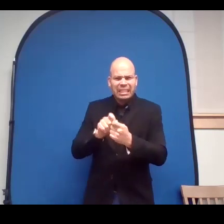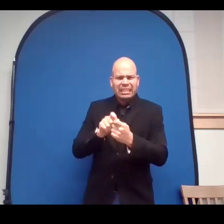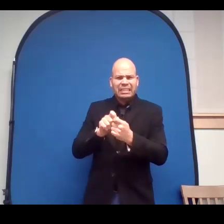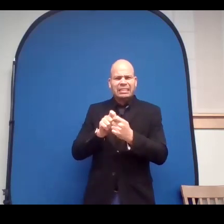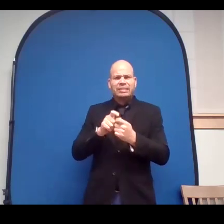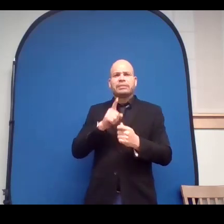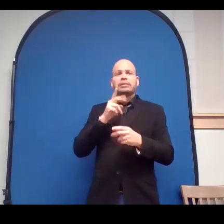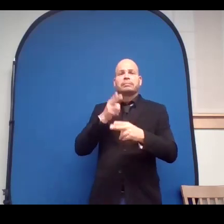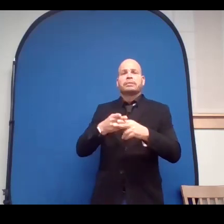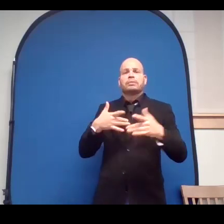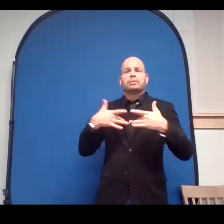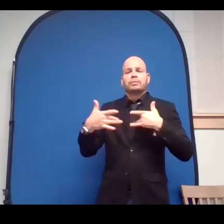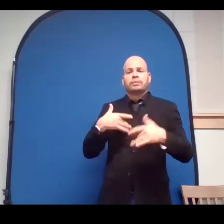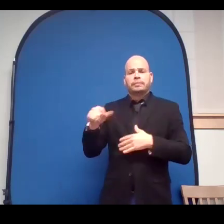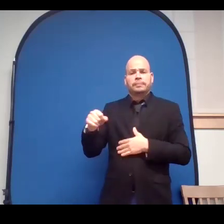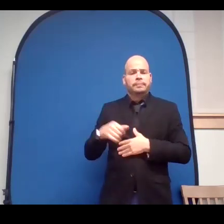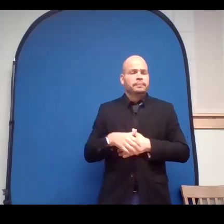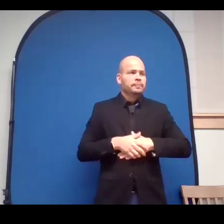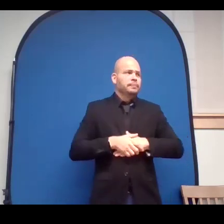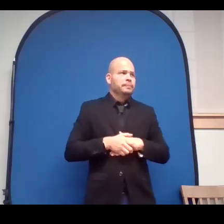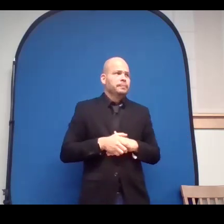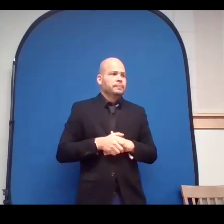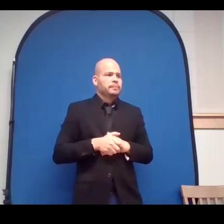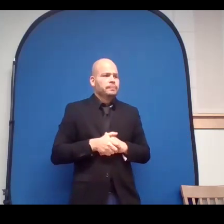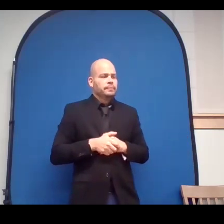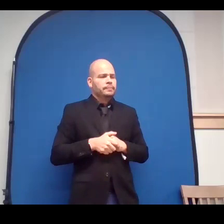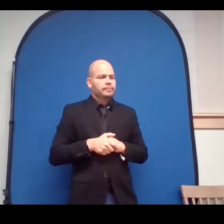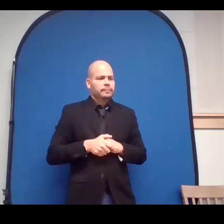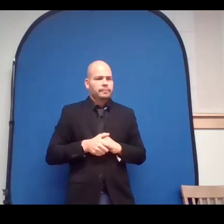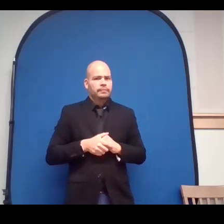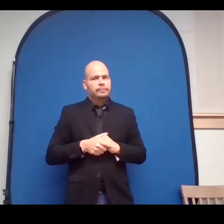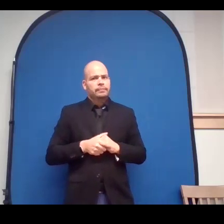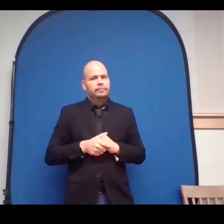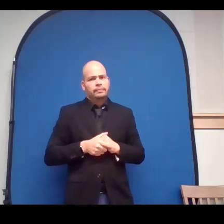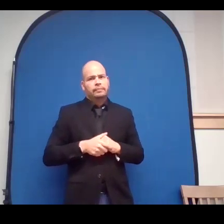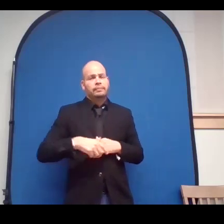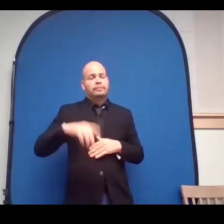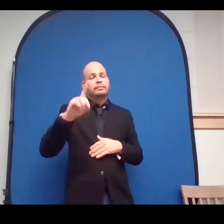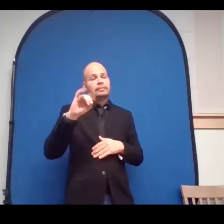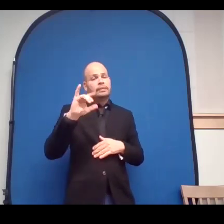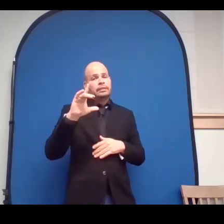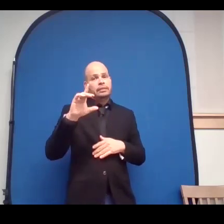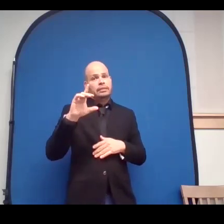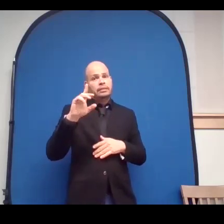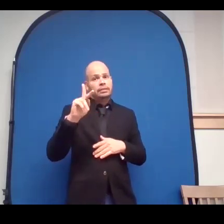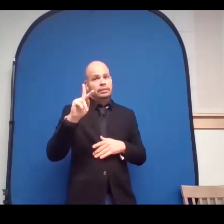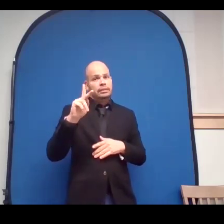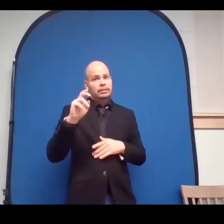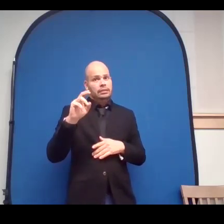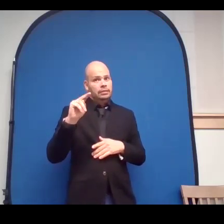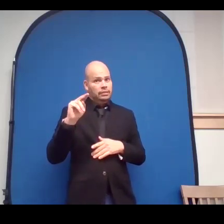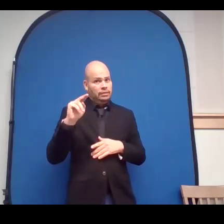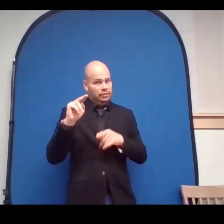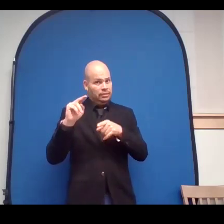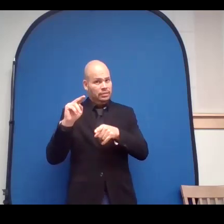that with me. Did Dickinson say he shouldn't have personal or firearms at home? He